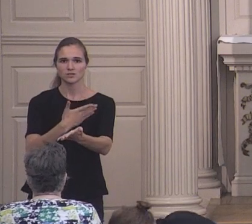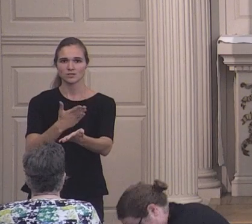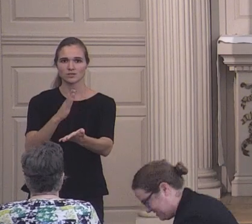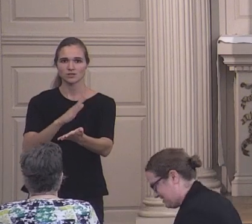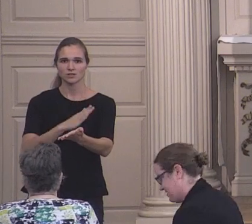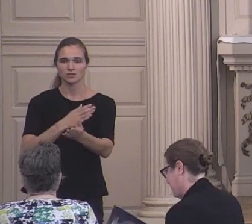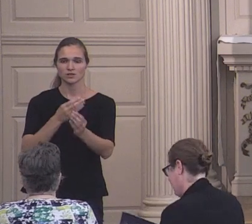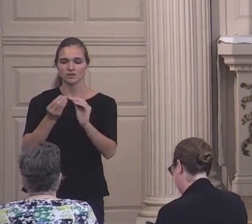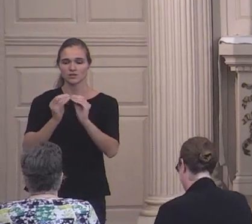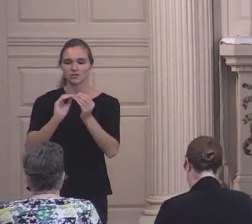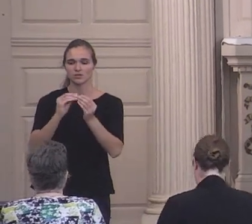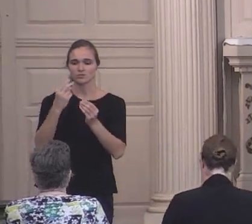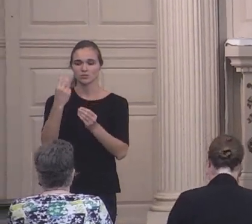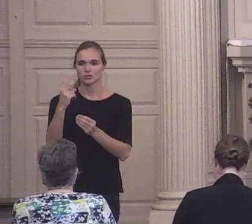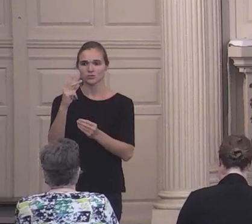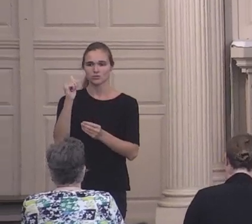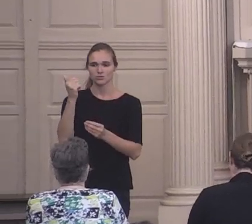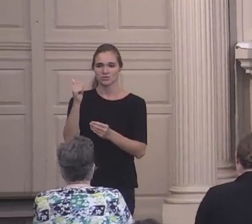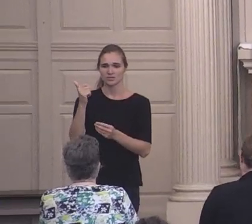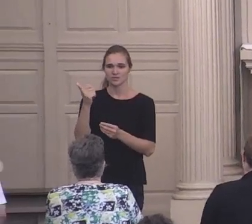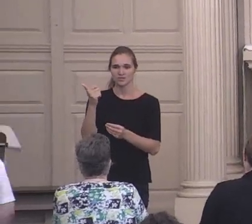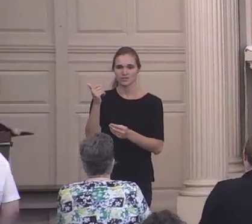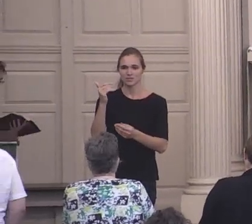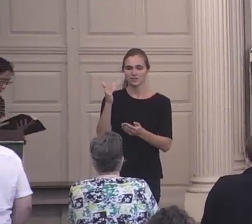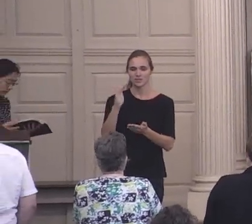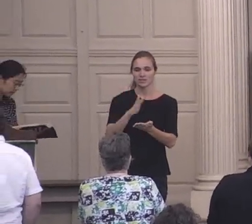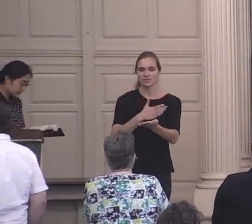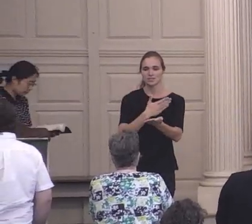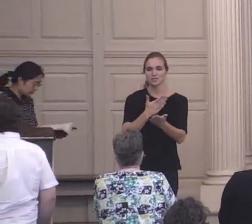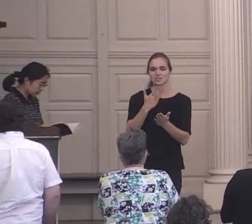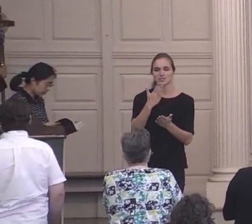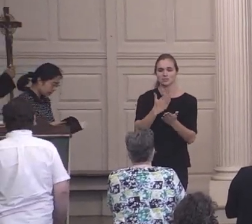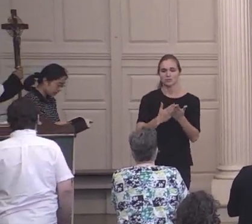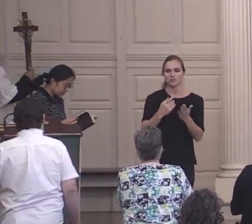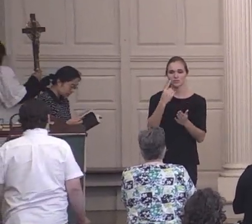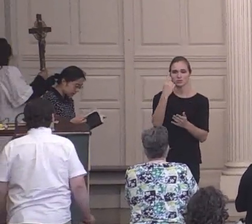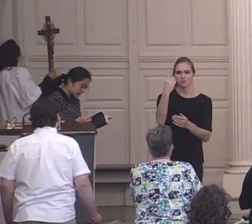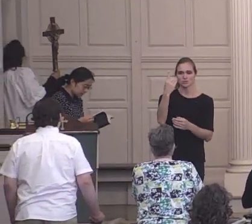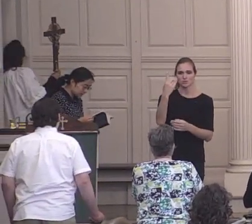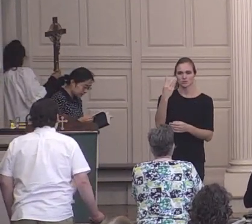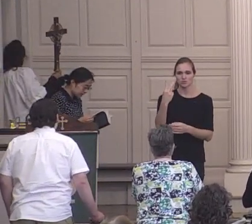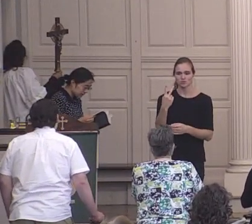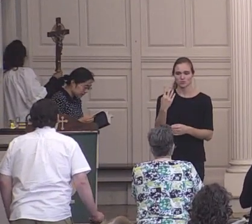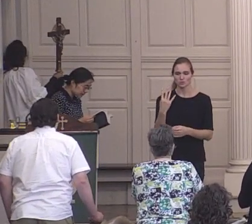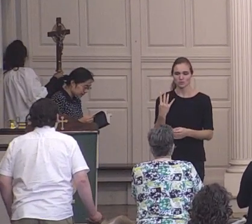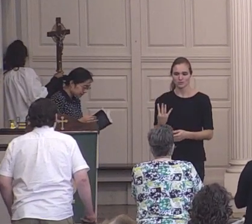at number 210. We will sing verses 1, 2, and 4.